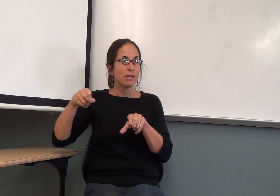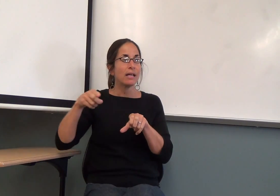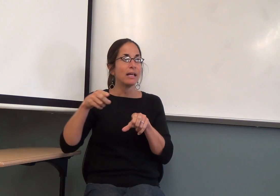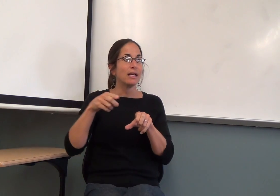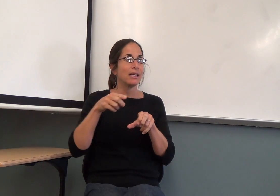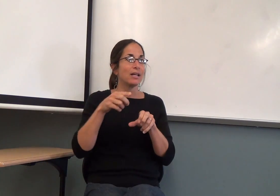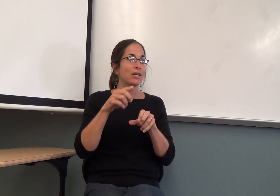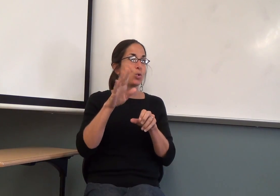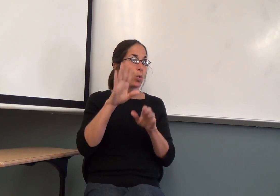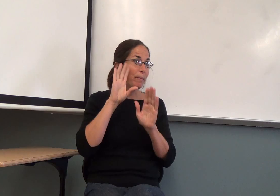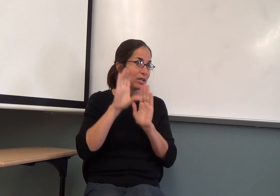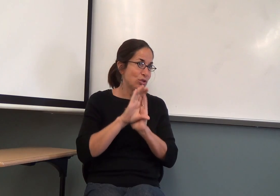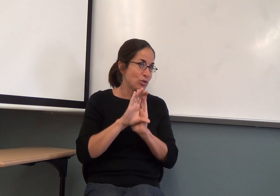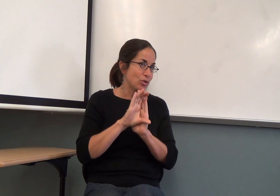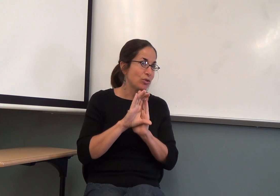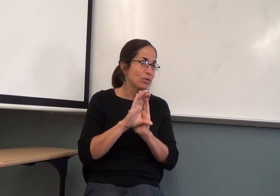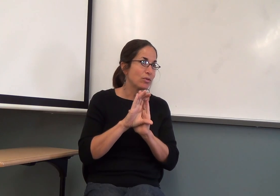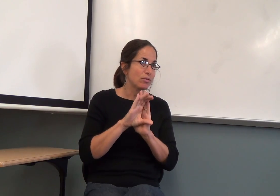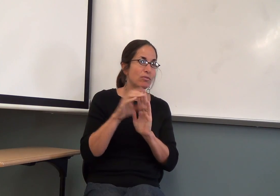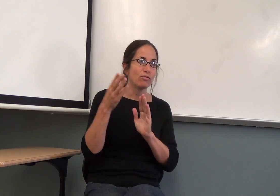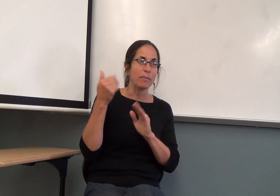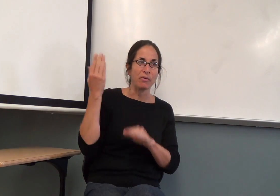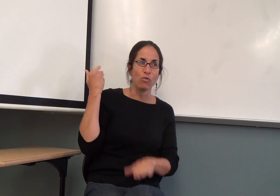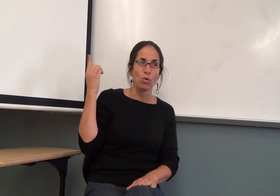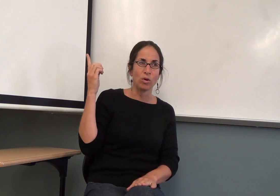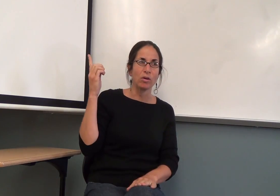chose. Now, I only asked for a survey from